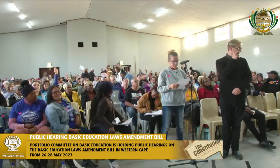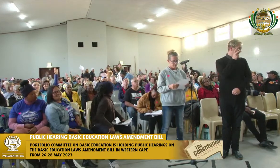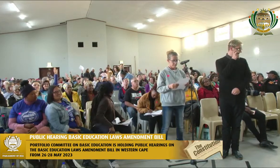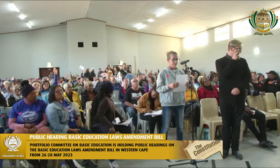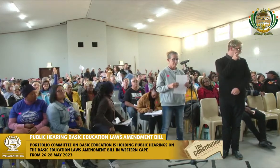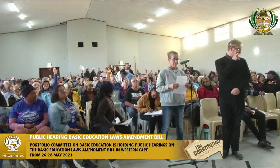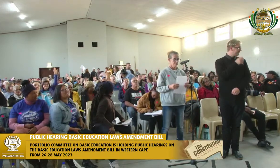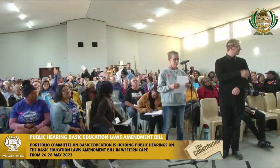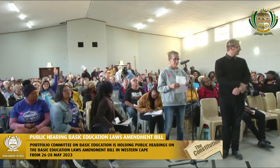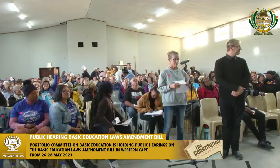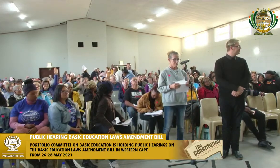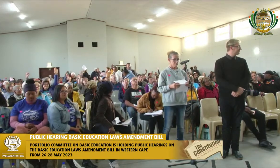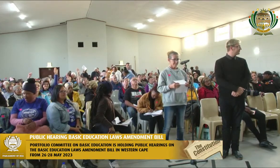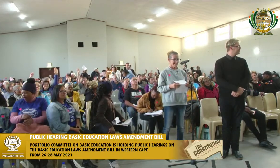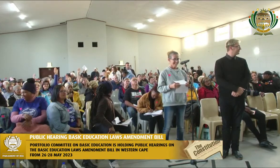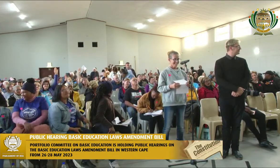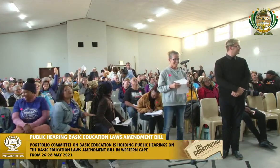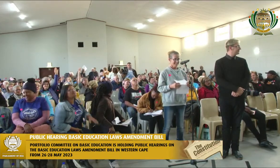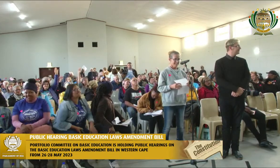All right.